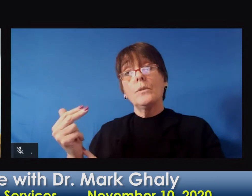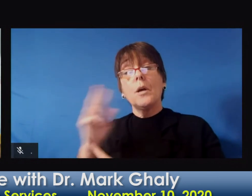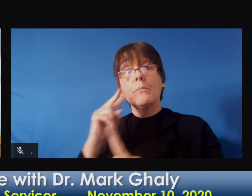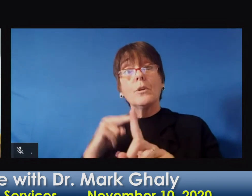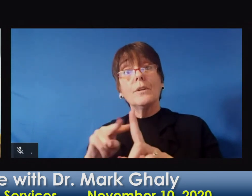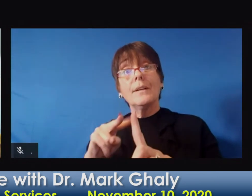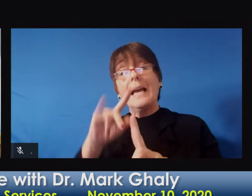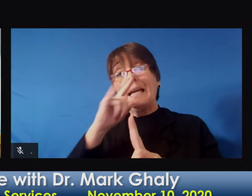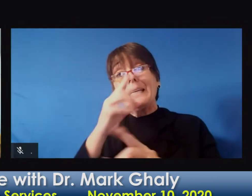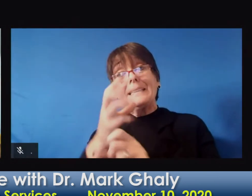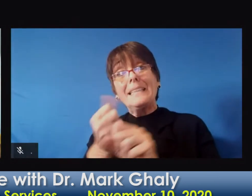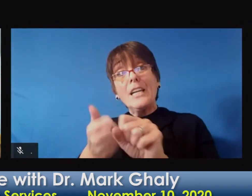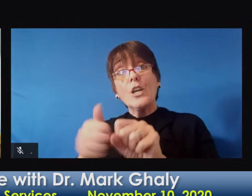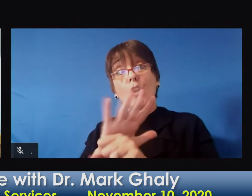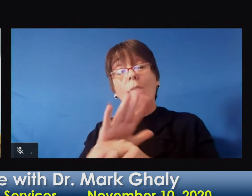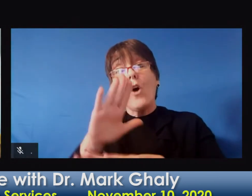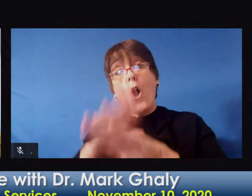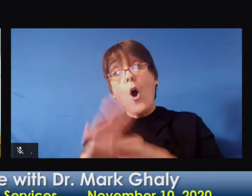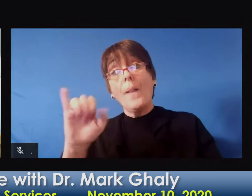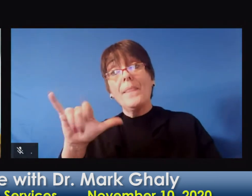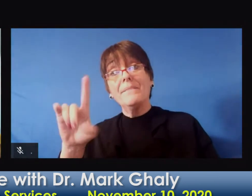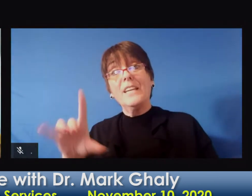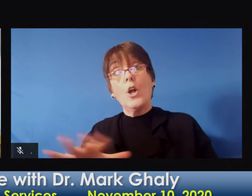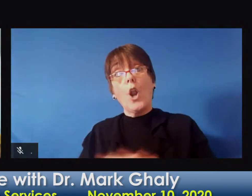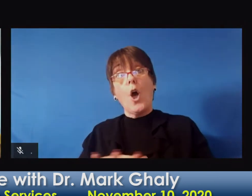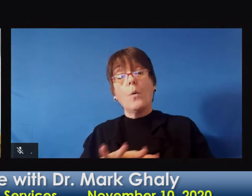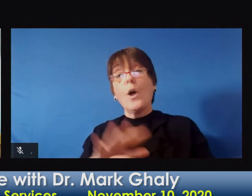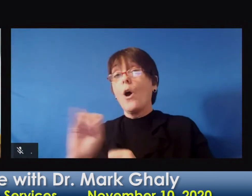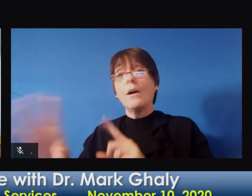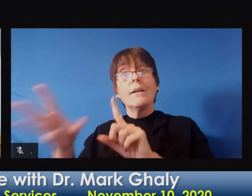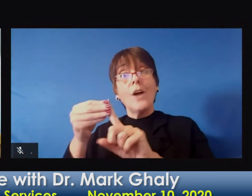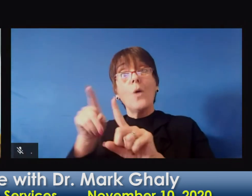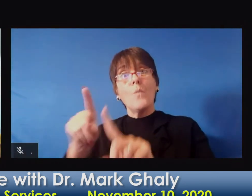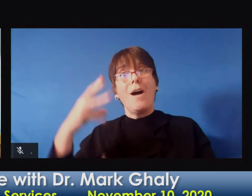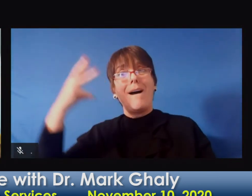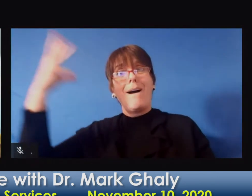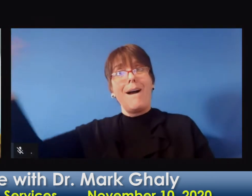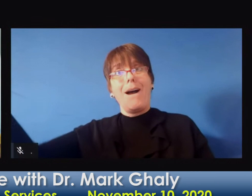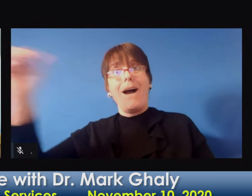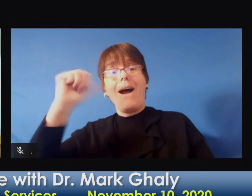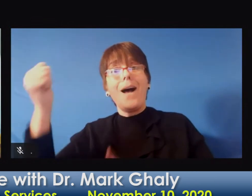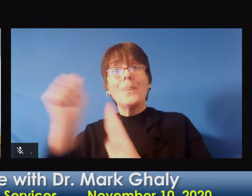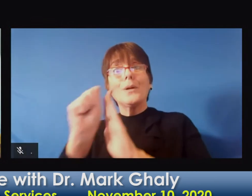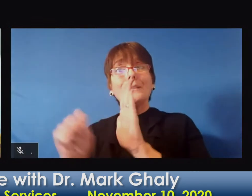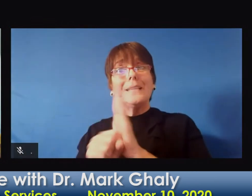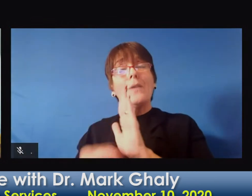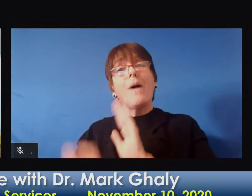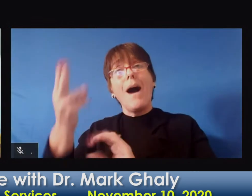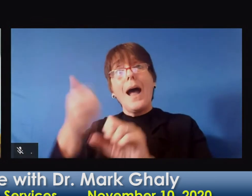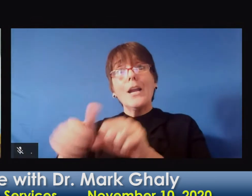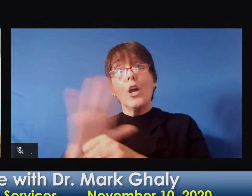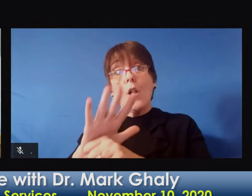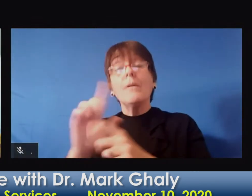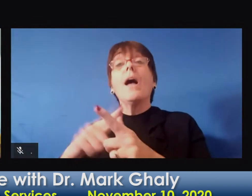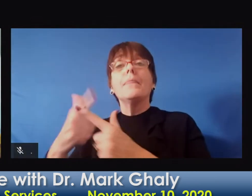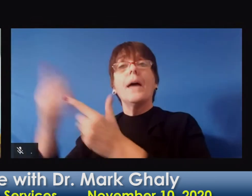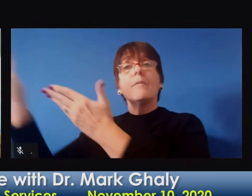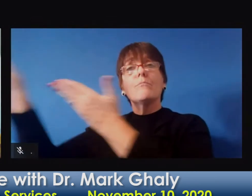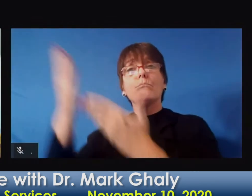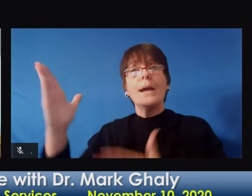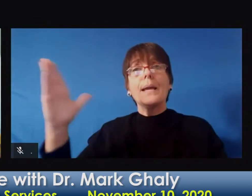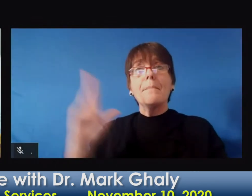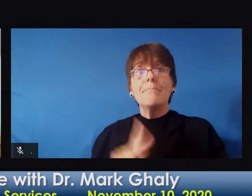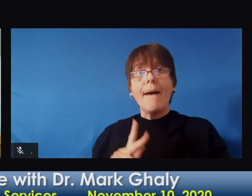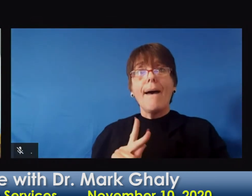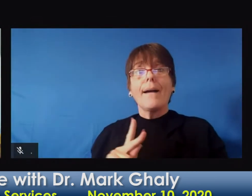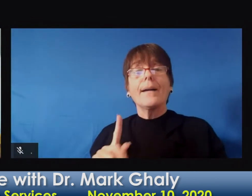kids getting COVID on the field locally or contracting it while traveling to states with higher COVID rates and then bringing it back here? And then one more